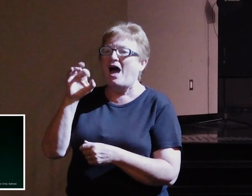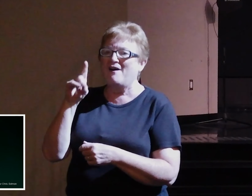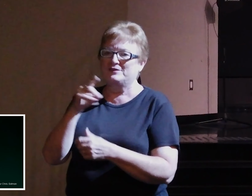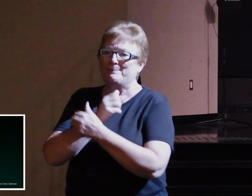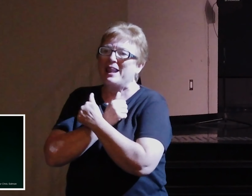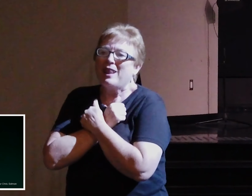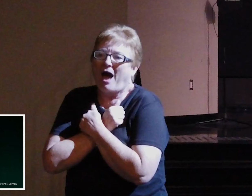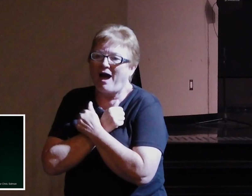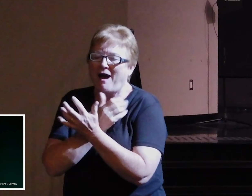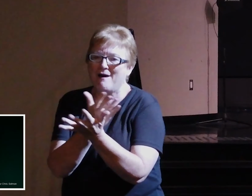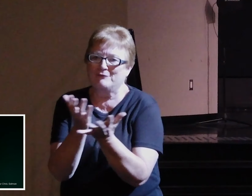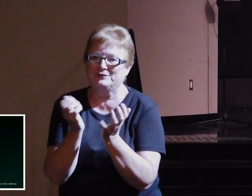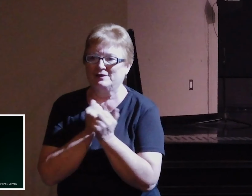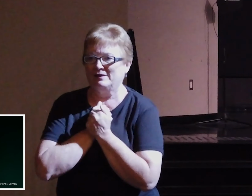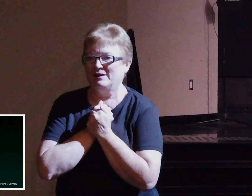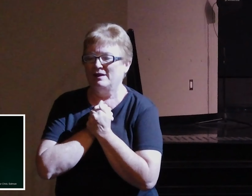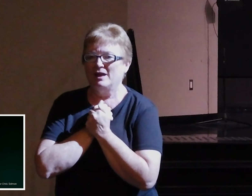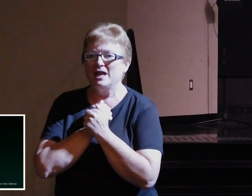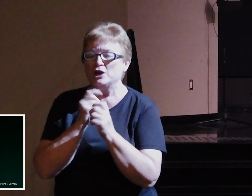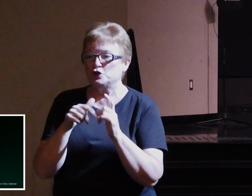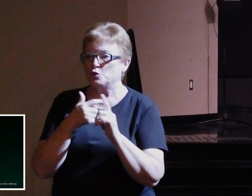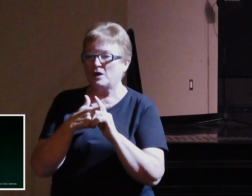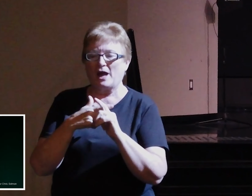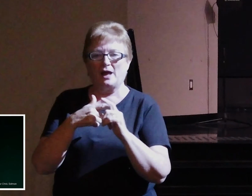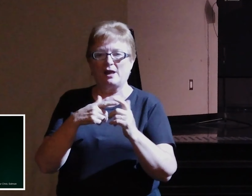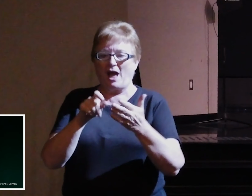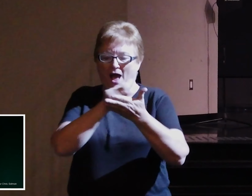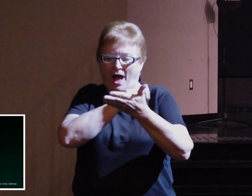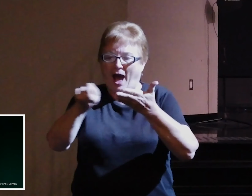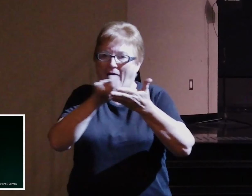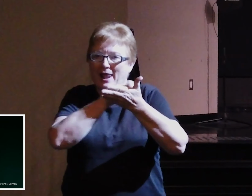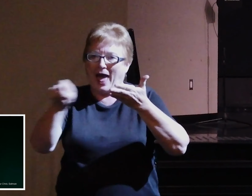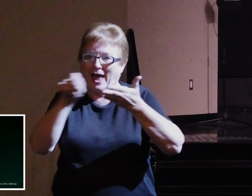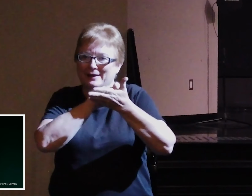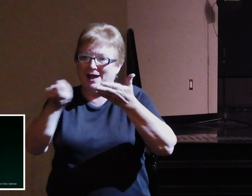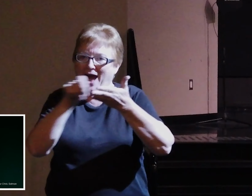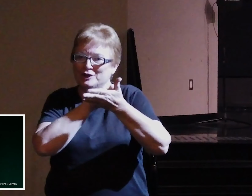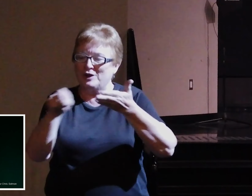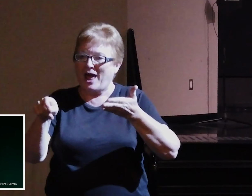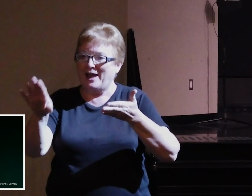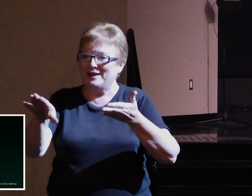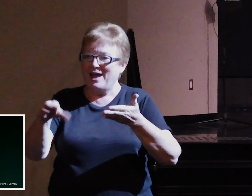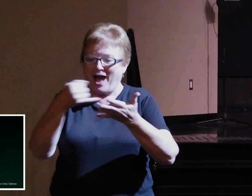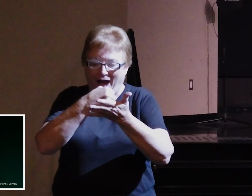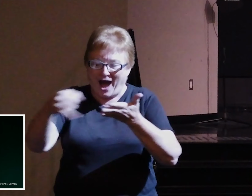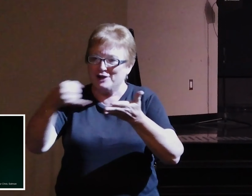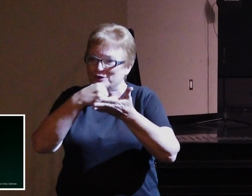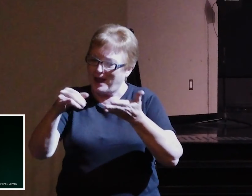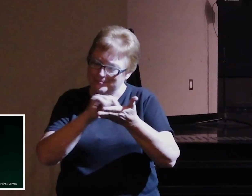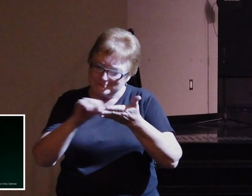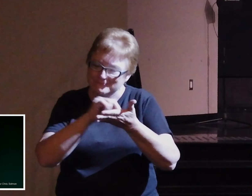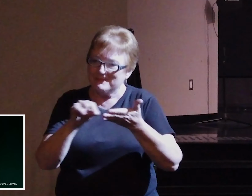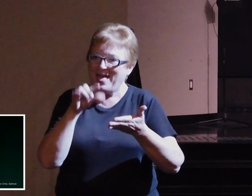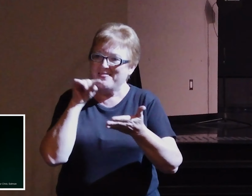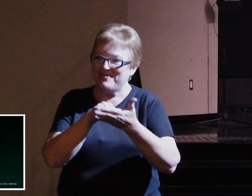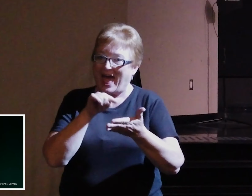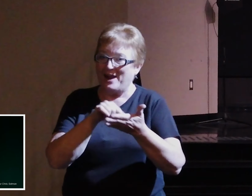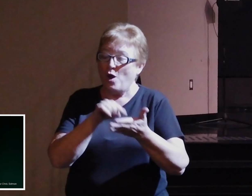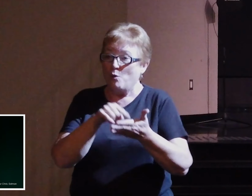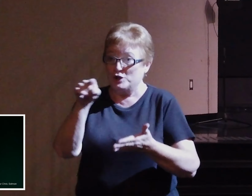You can like highlight that. You can underline that in your Bible and come back to this passage over and over again. When you encounter suffering,